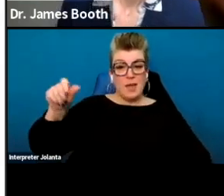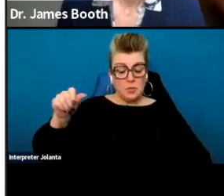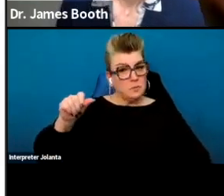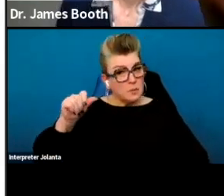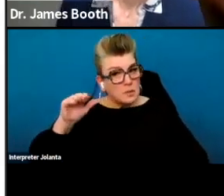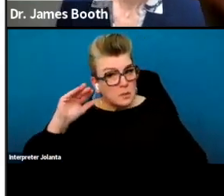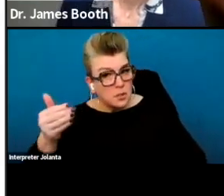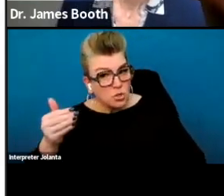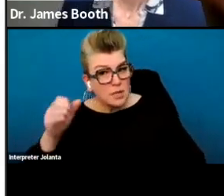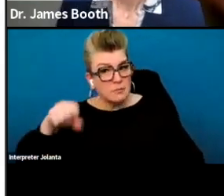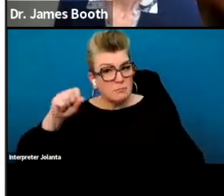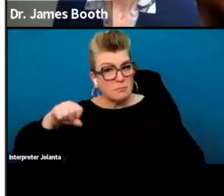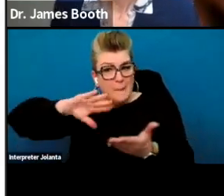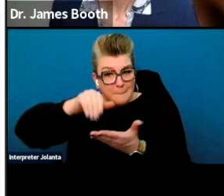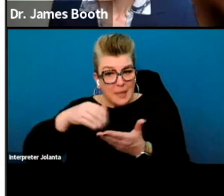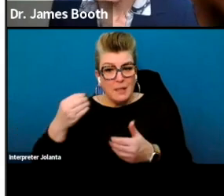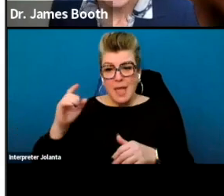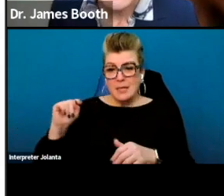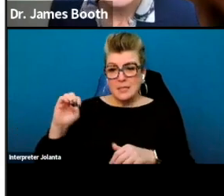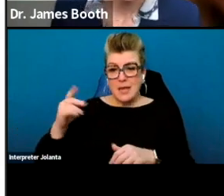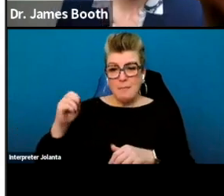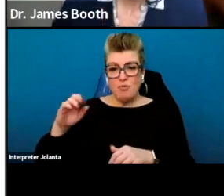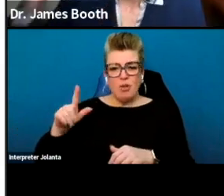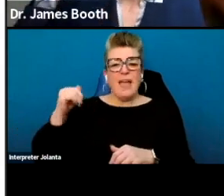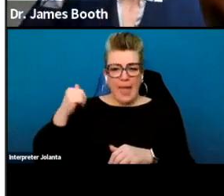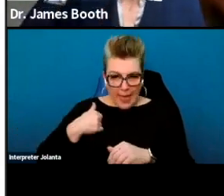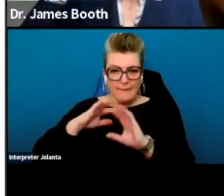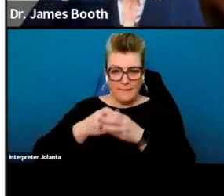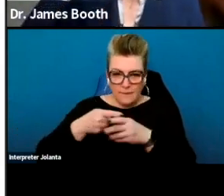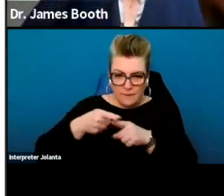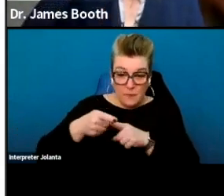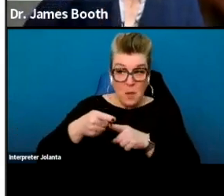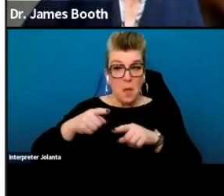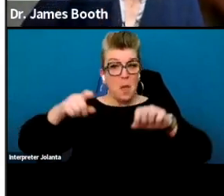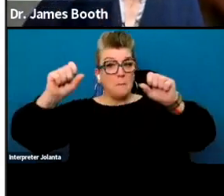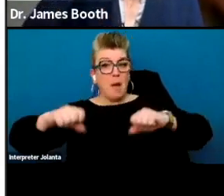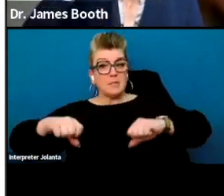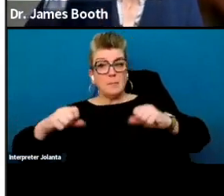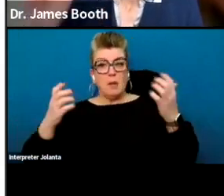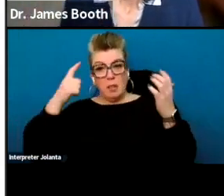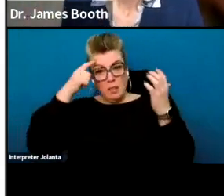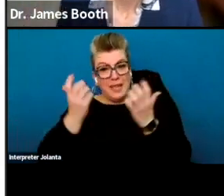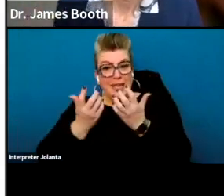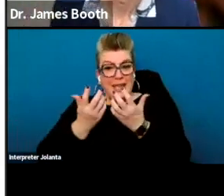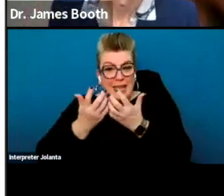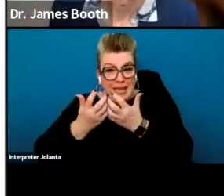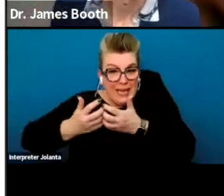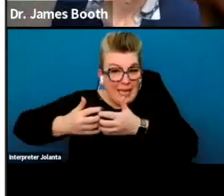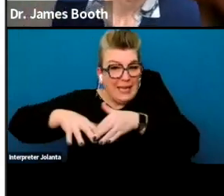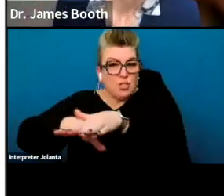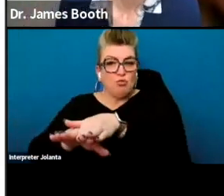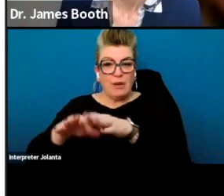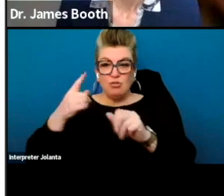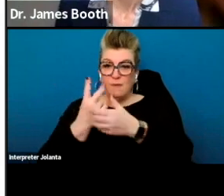temporal. There also seems to be evidence for integration of semantics and syntax in the superior temporal, but